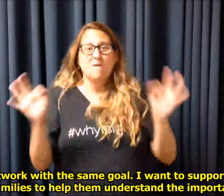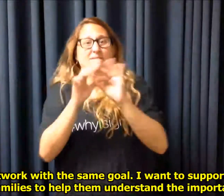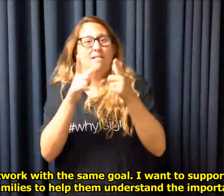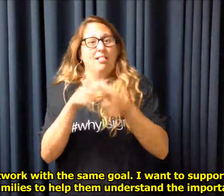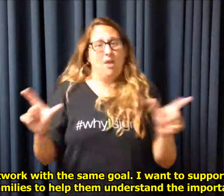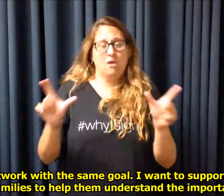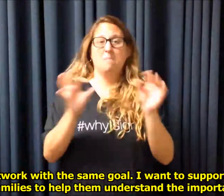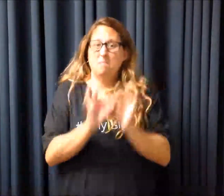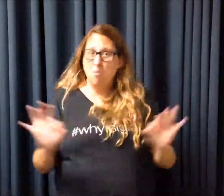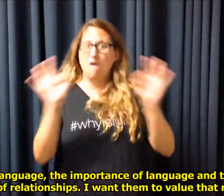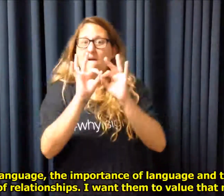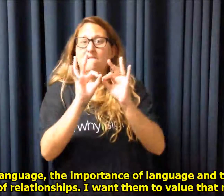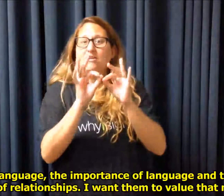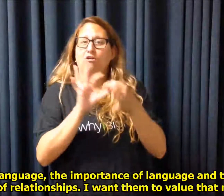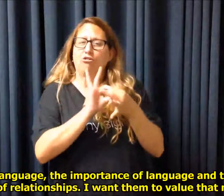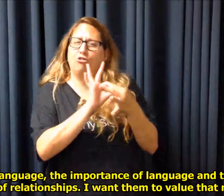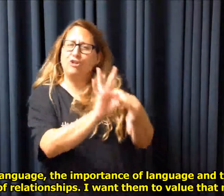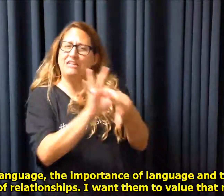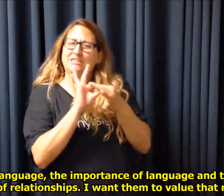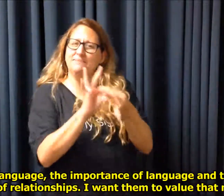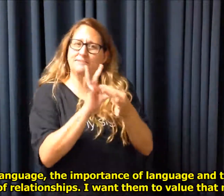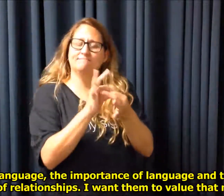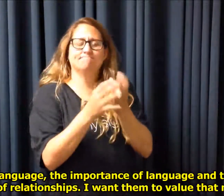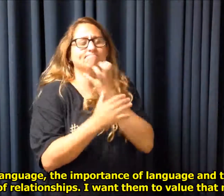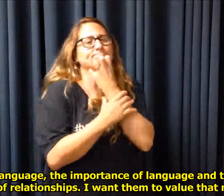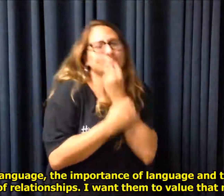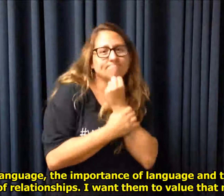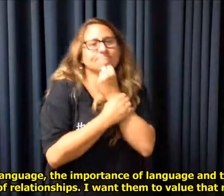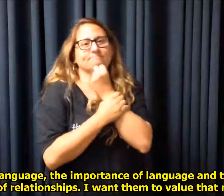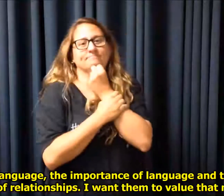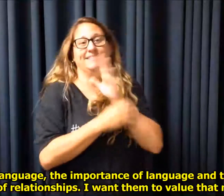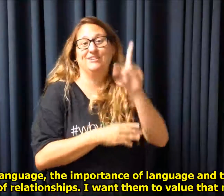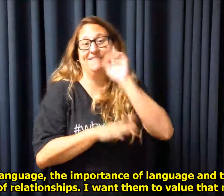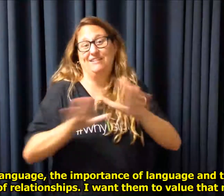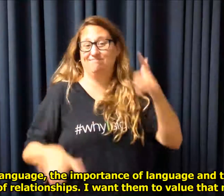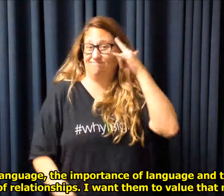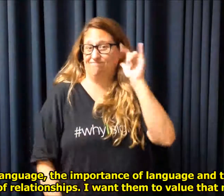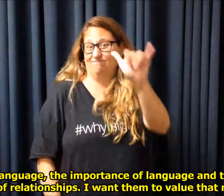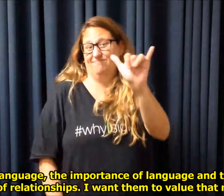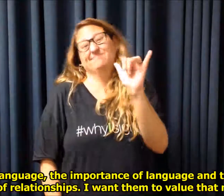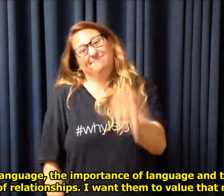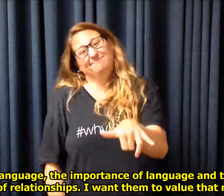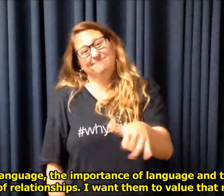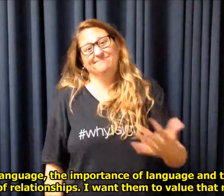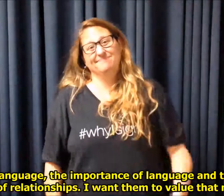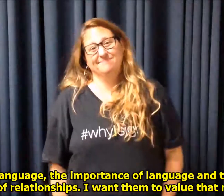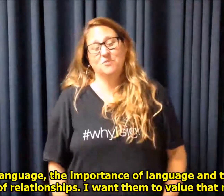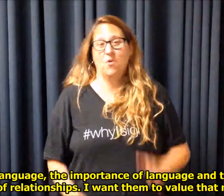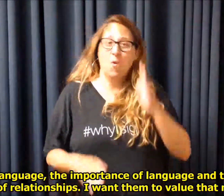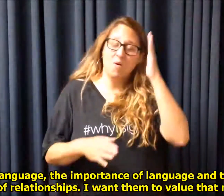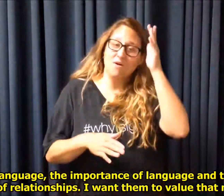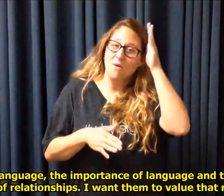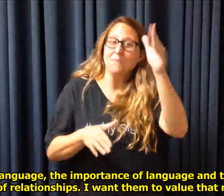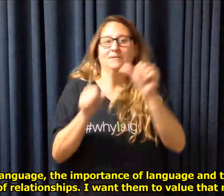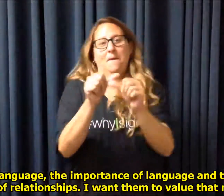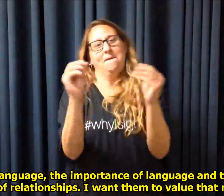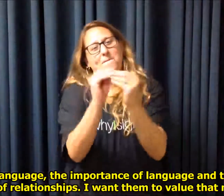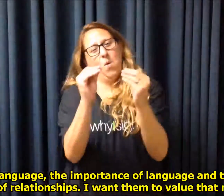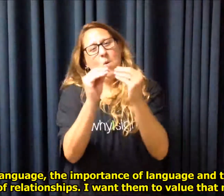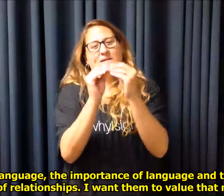understand the importance of sign language, the importance of language, and the importance of relationships. I want them to